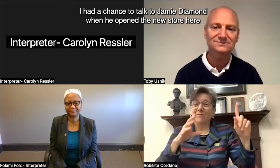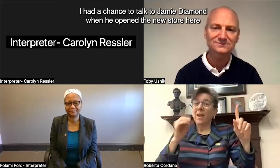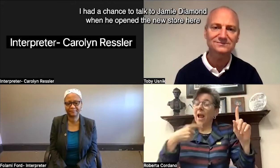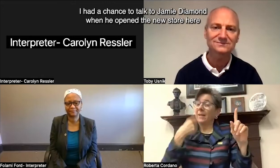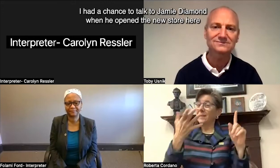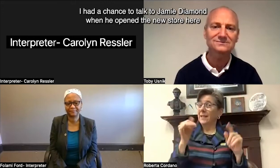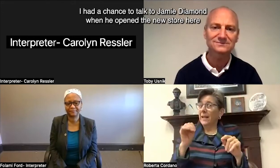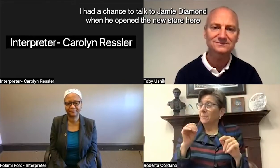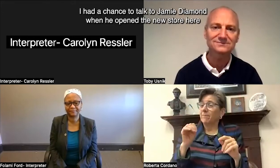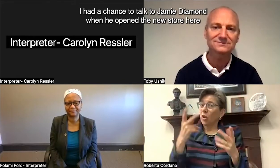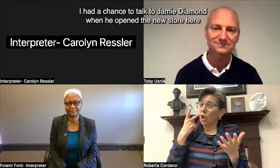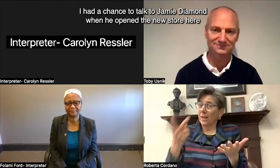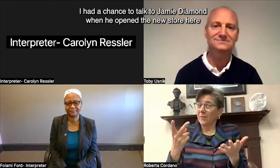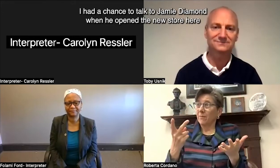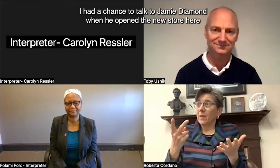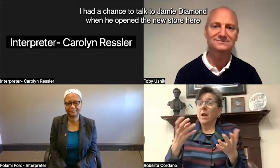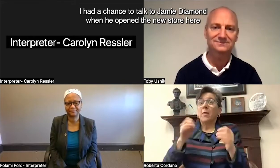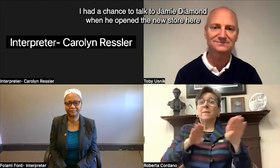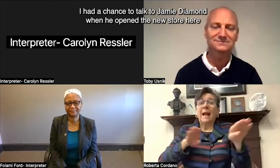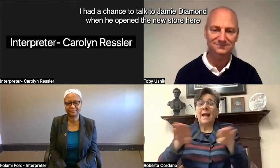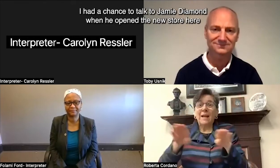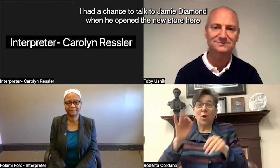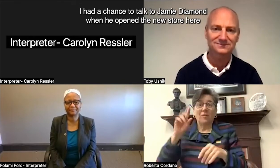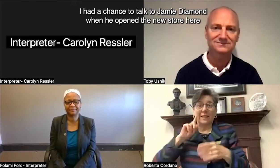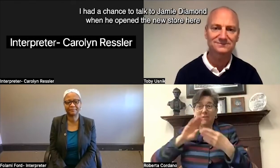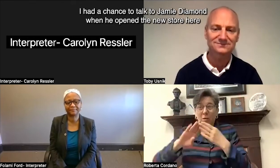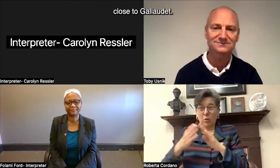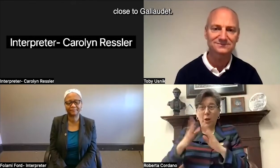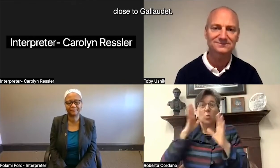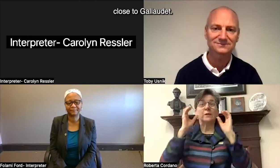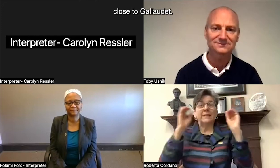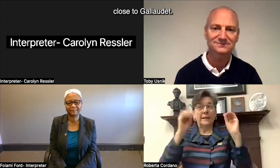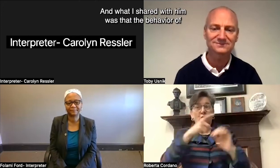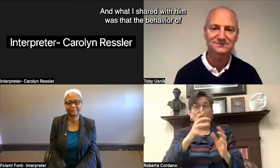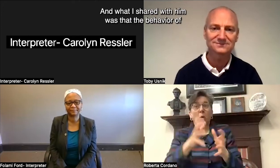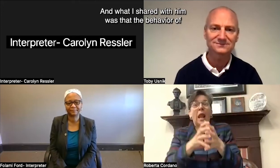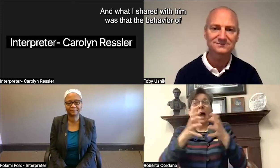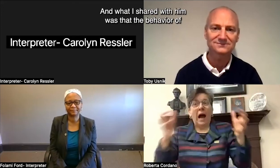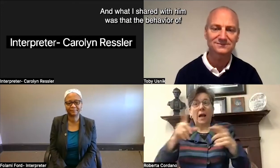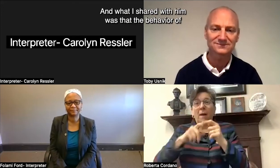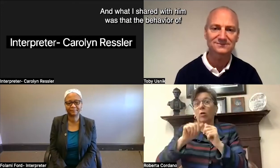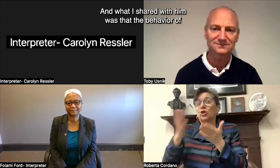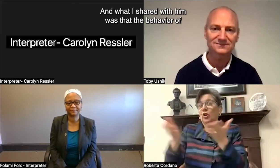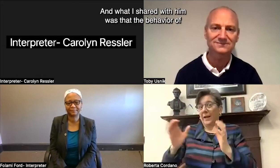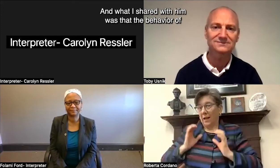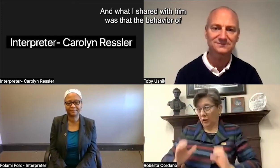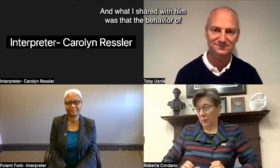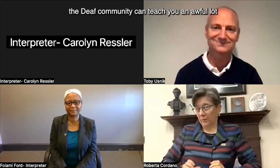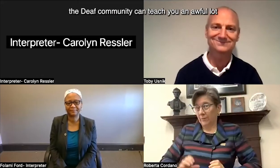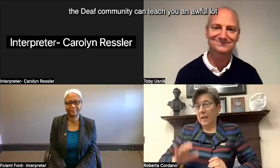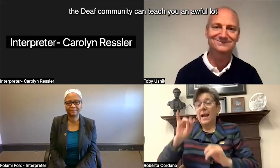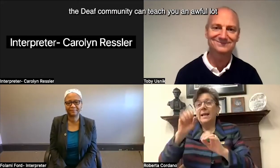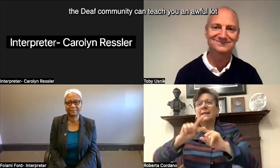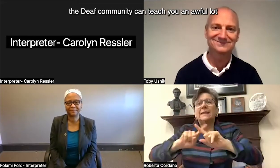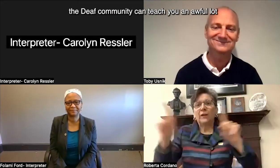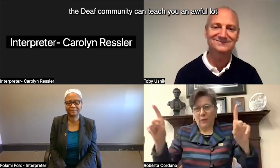talk to Jamie Diamond when he opened the new store here close to Gallaudet. And what I shared with him was that the behavior of the deaf community can teach you an awful lot